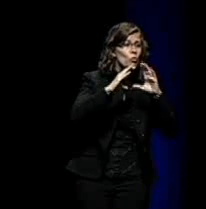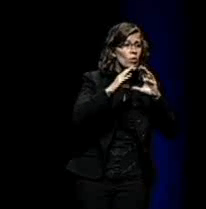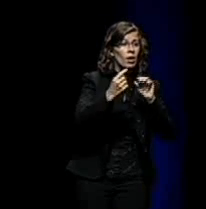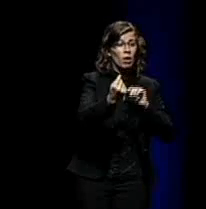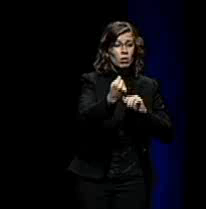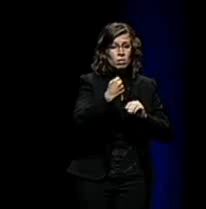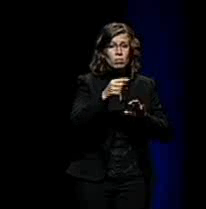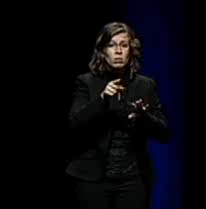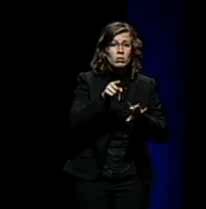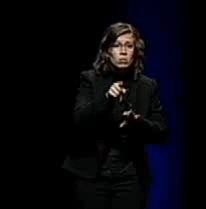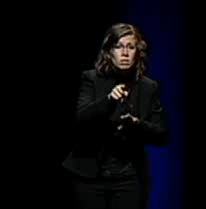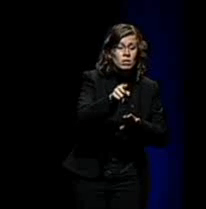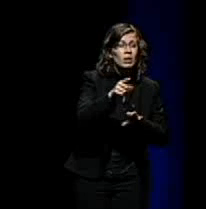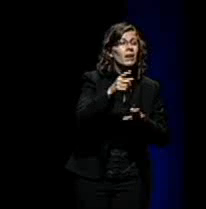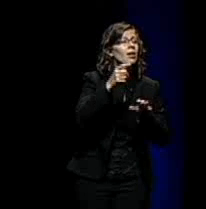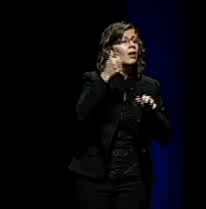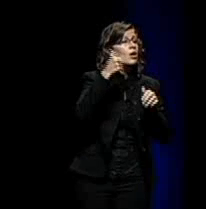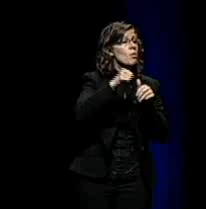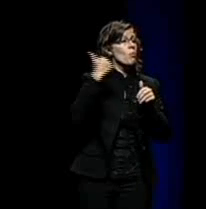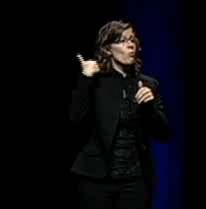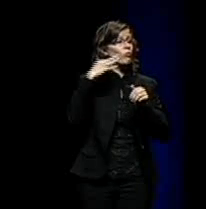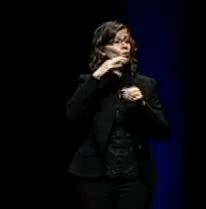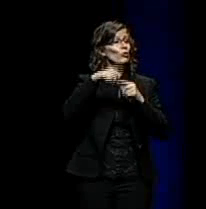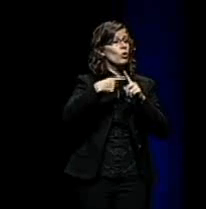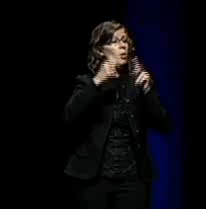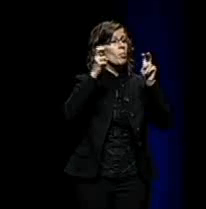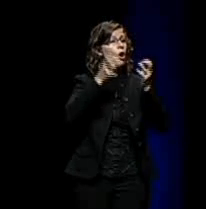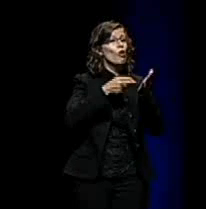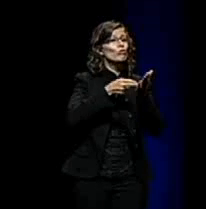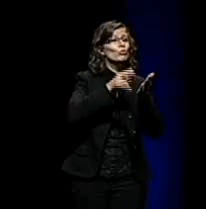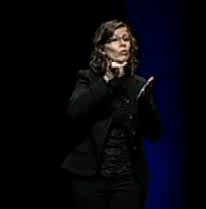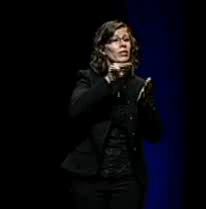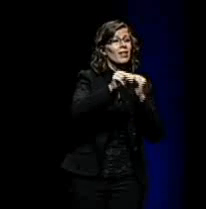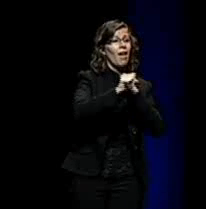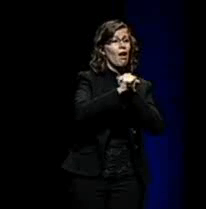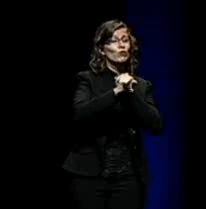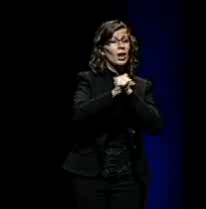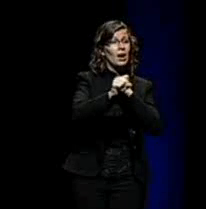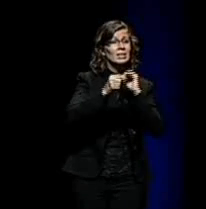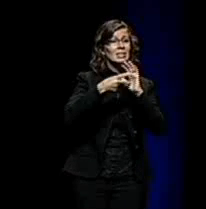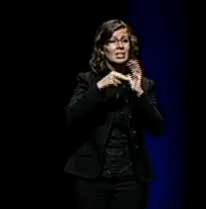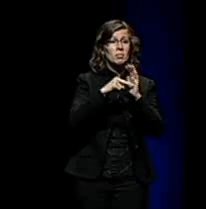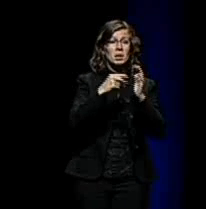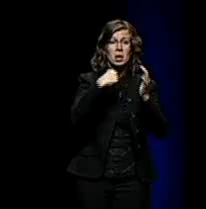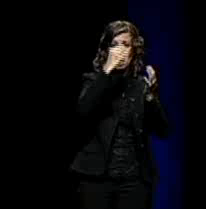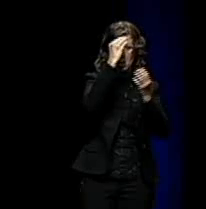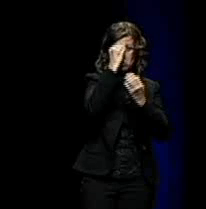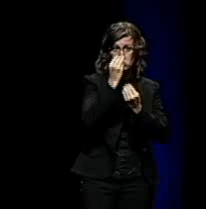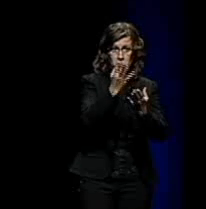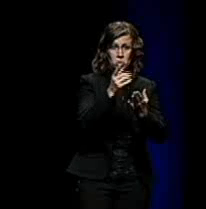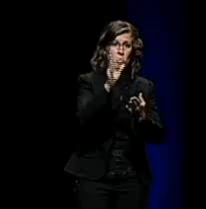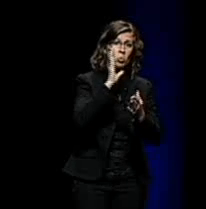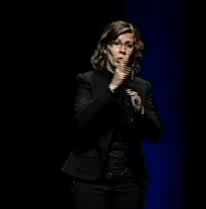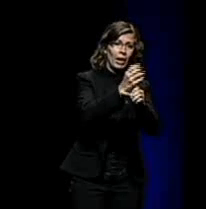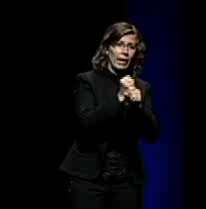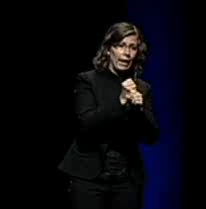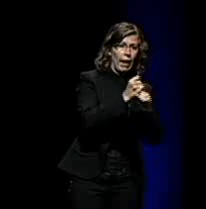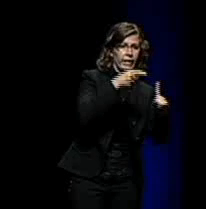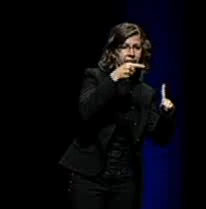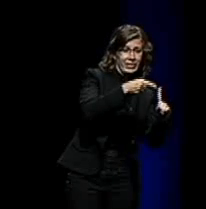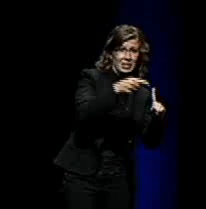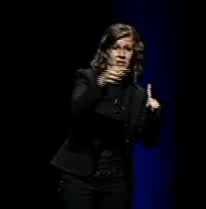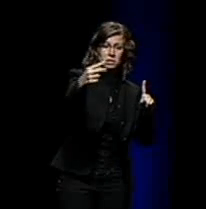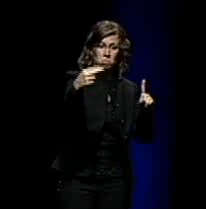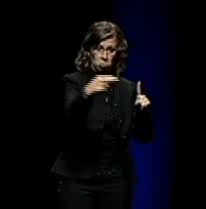to people what they're going to get when they hire a person with this credential. It doesn't matter to me what the label is, as long as